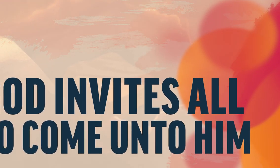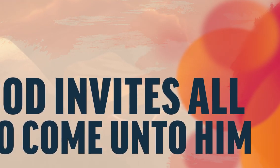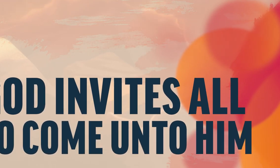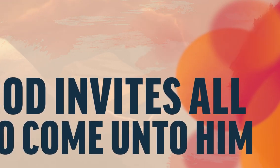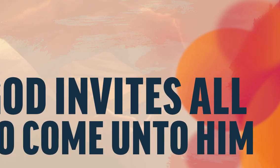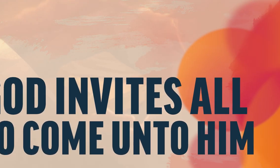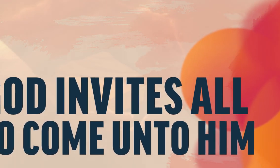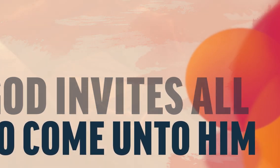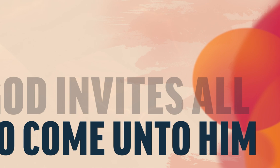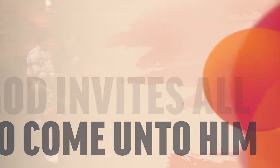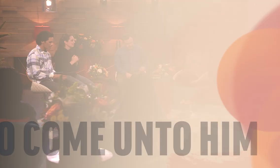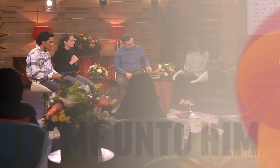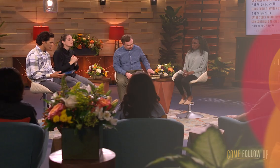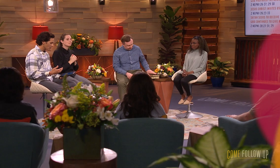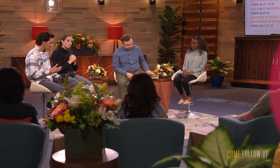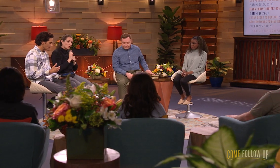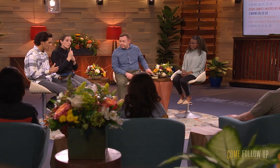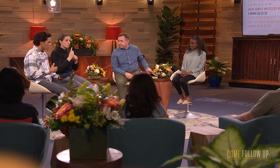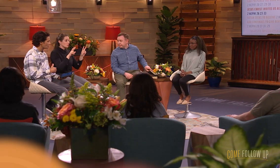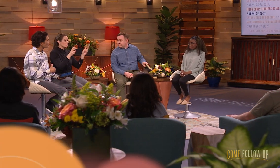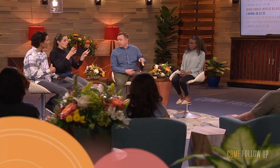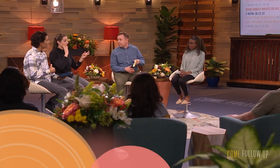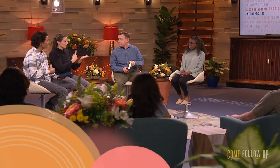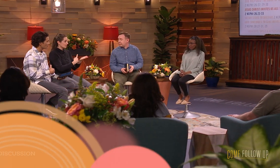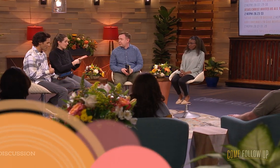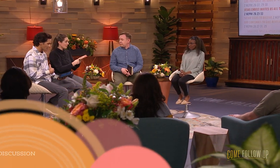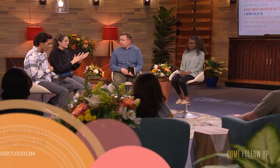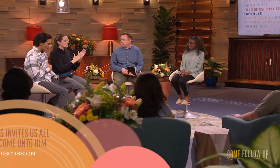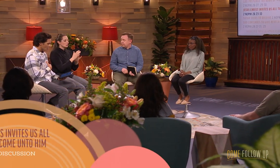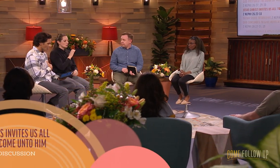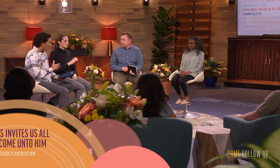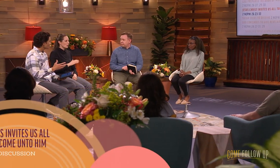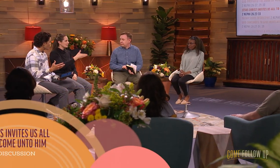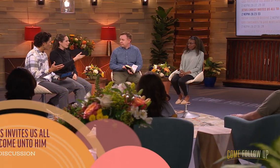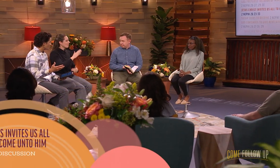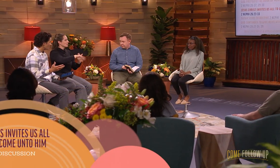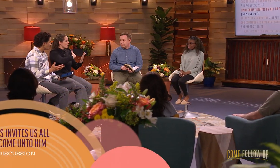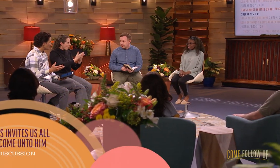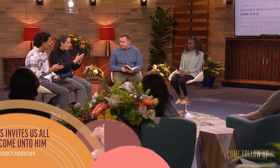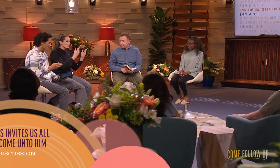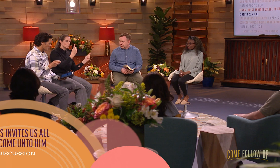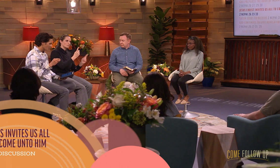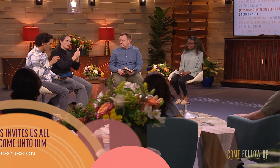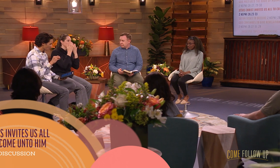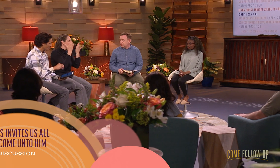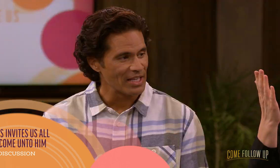The first topic we're going to be looking at specifically is Jesus Christ invites all to come unto him. Specifically pertaining to